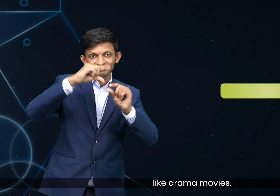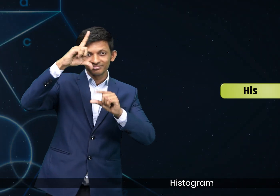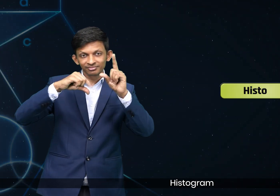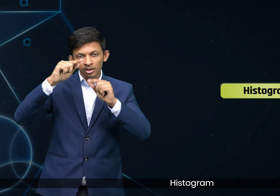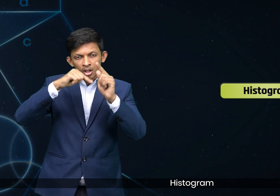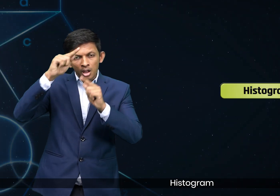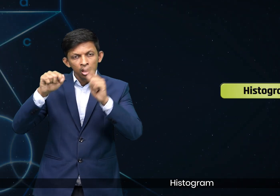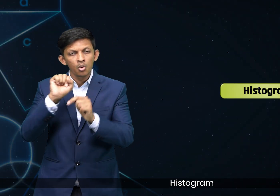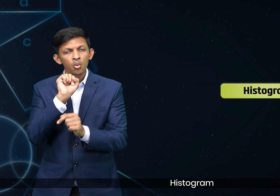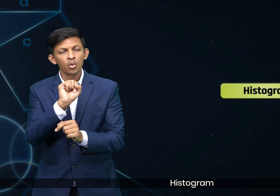Histogram.